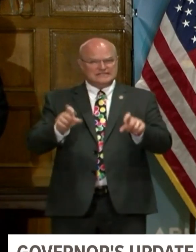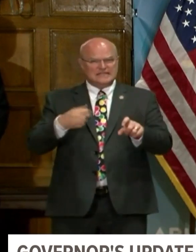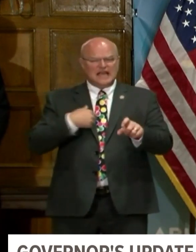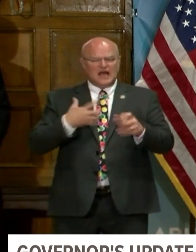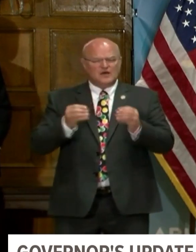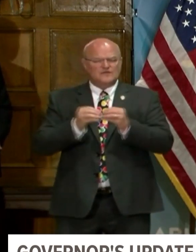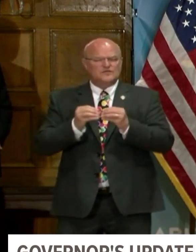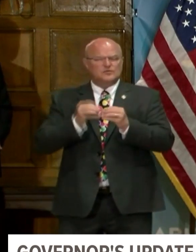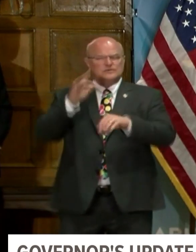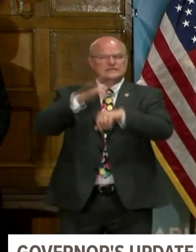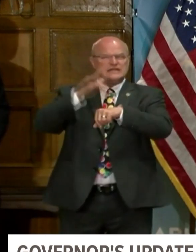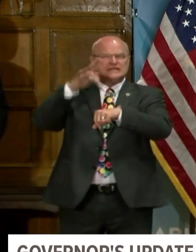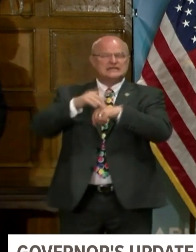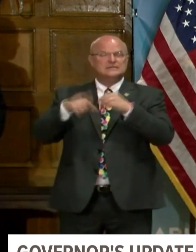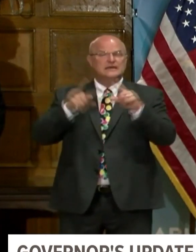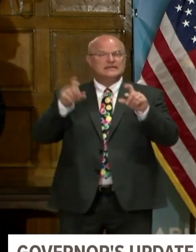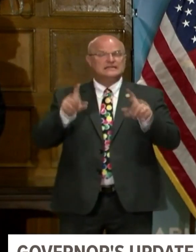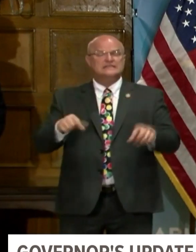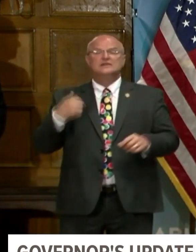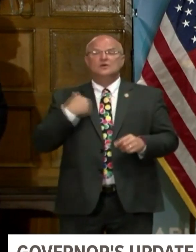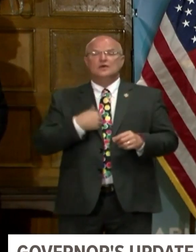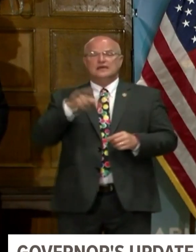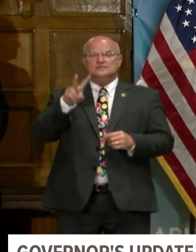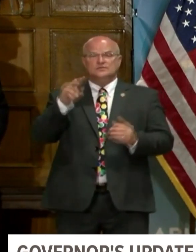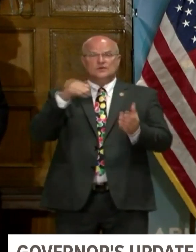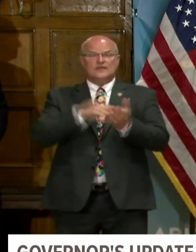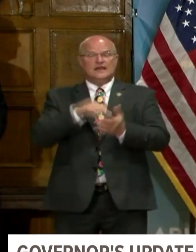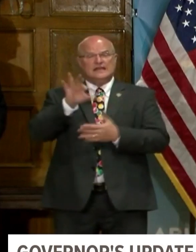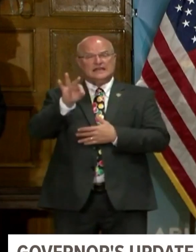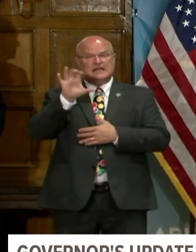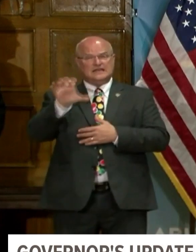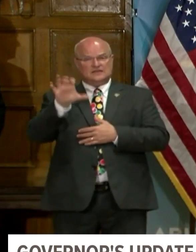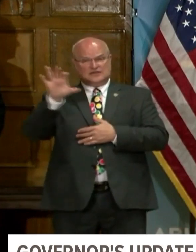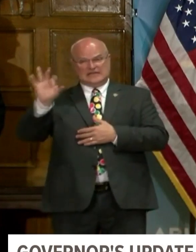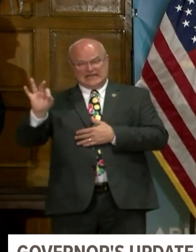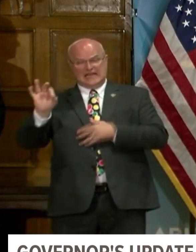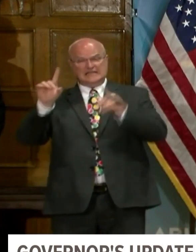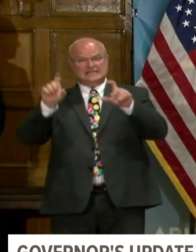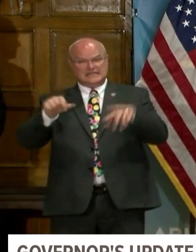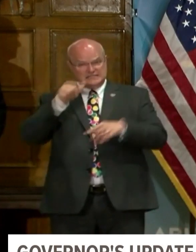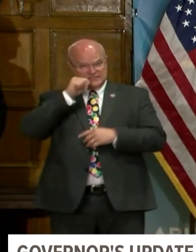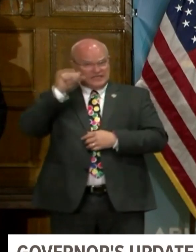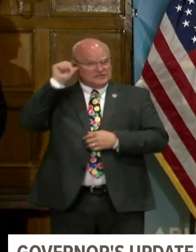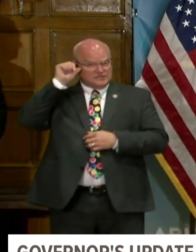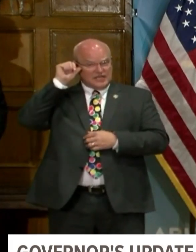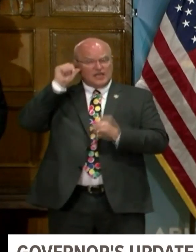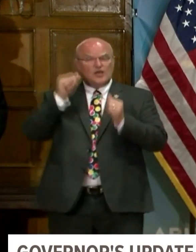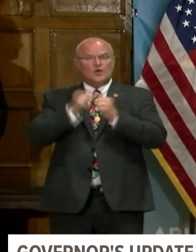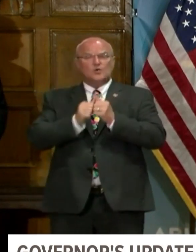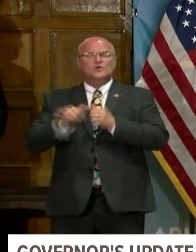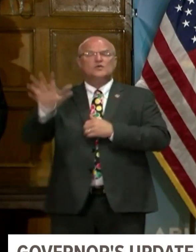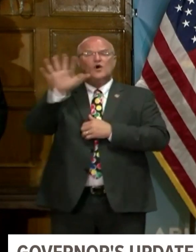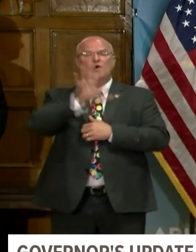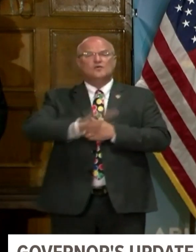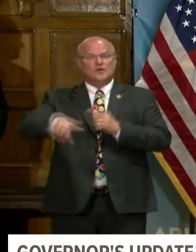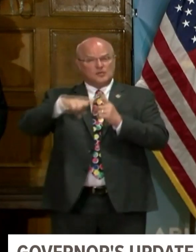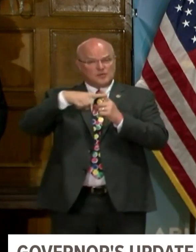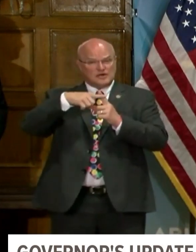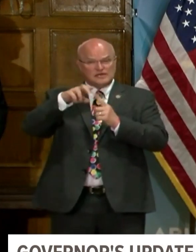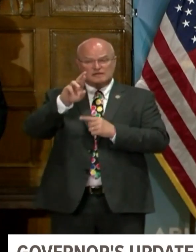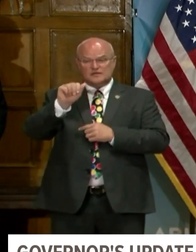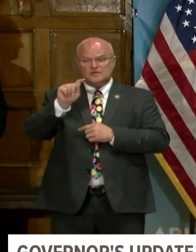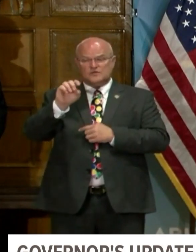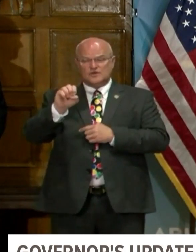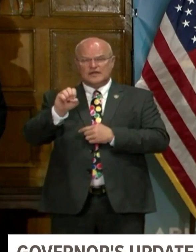to give a few more highlights to that. We had 2,909 tests yesterday with an overall positivity rate